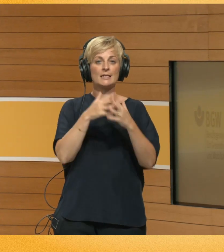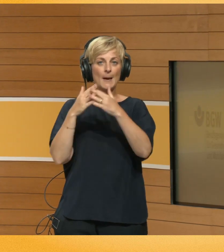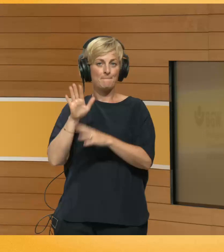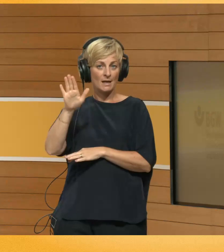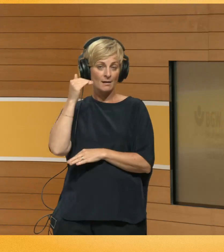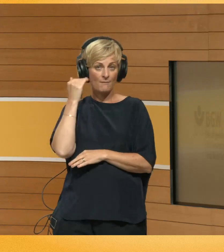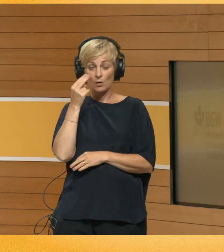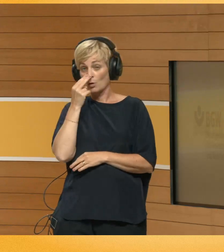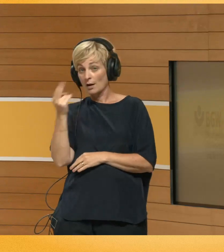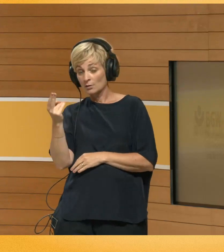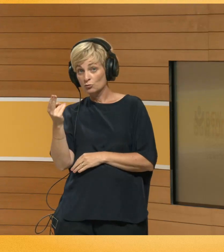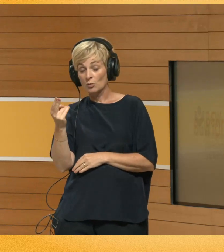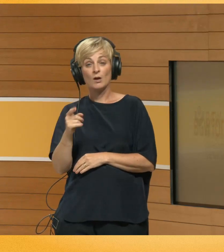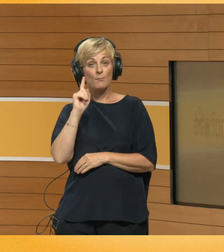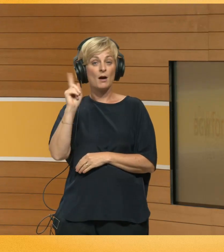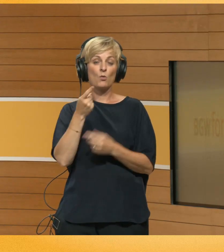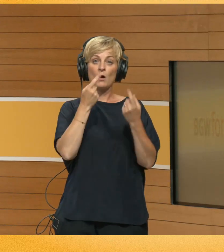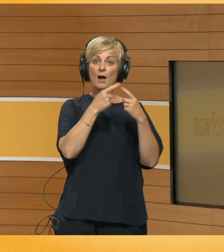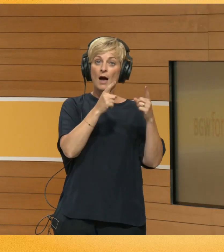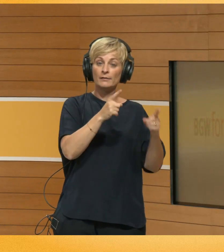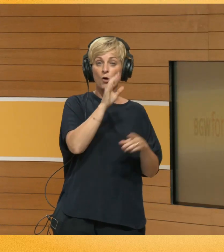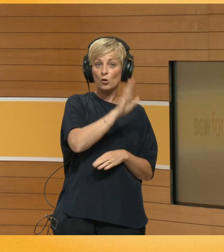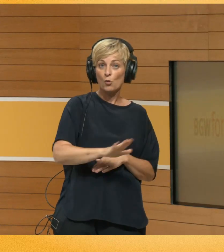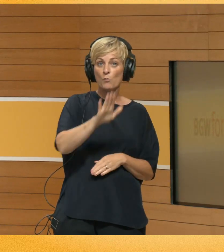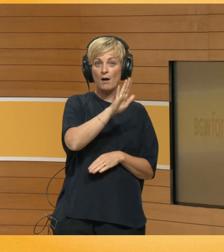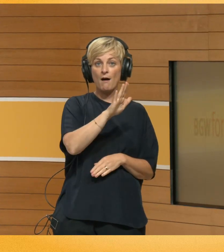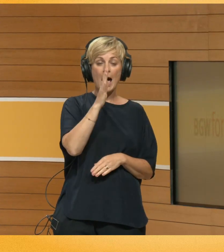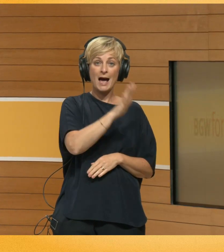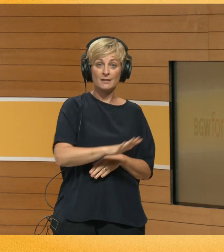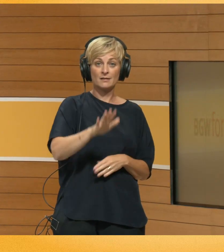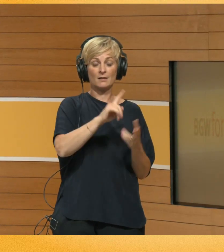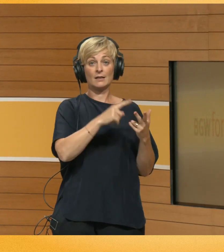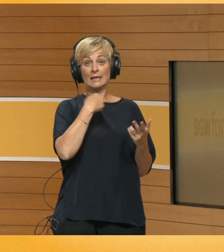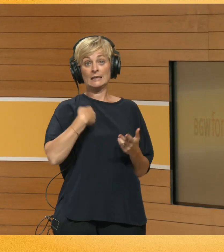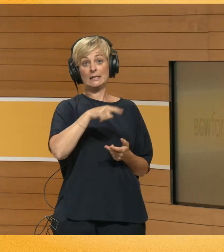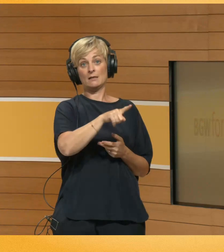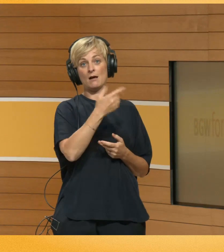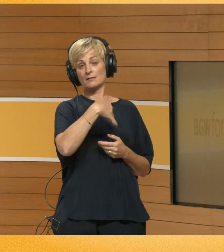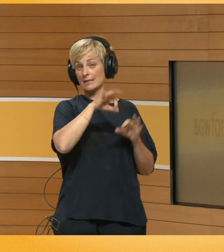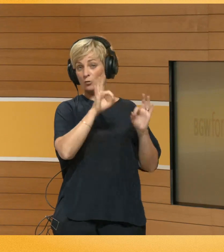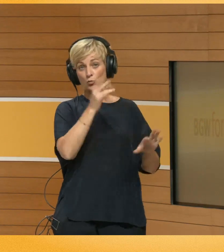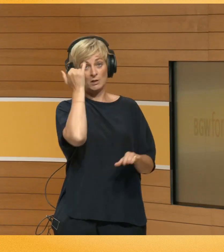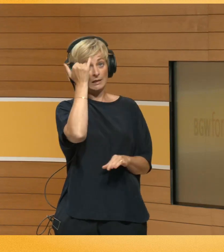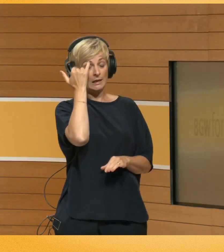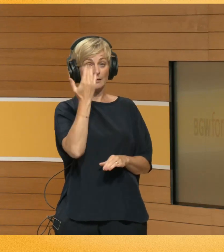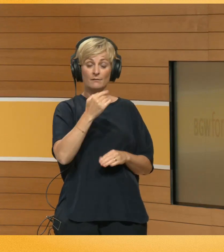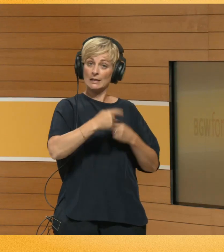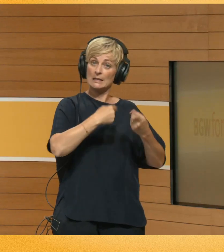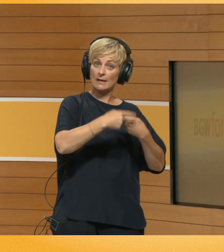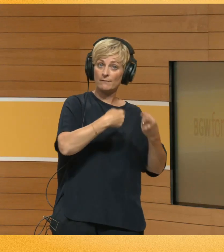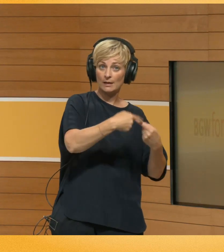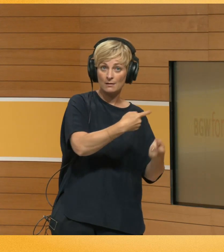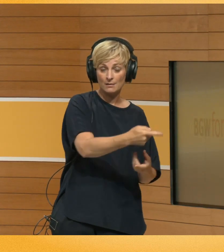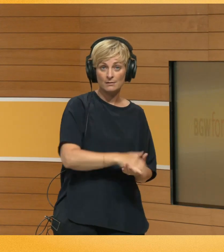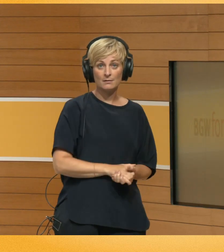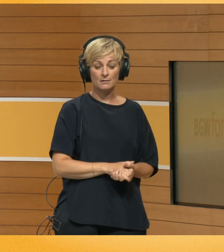Europe and in Asia, and actually China had great also initiatives. But you know, we worked with the resources we had,